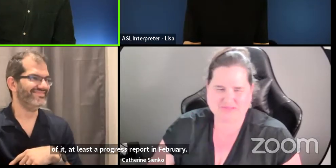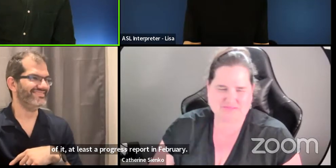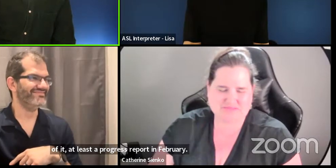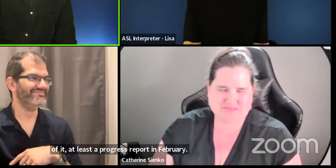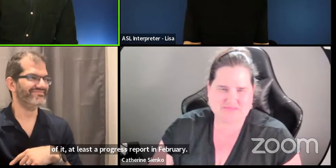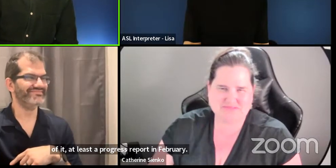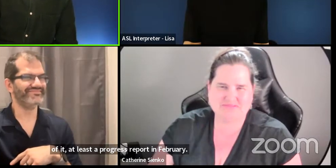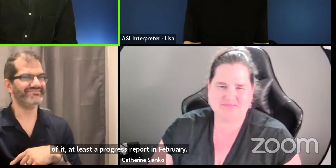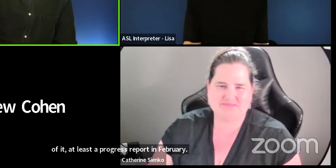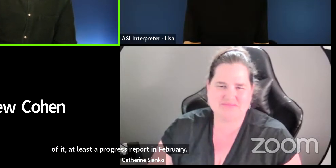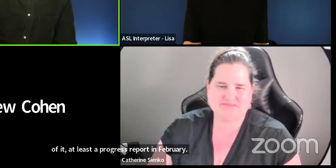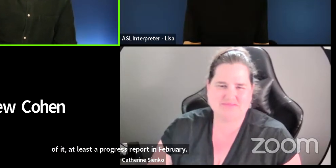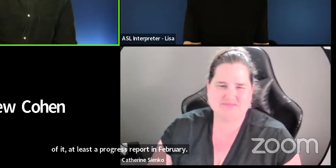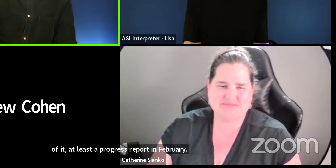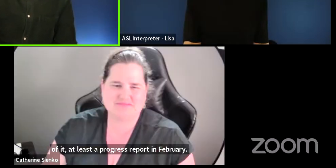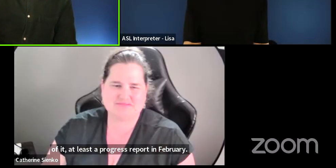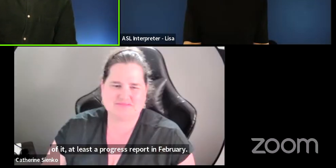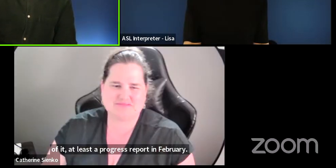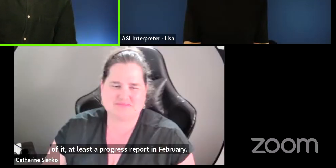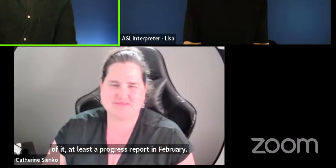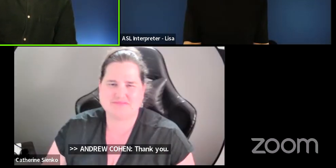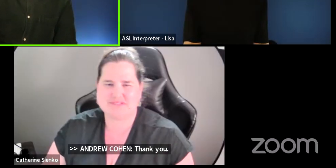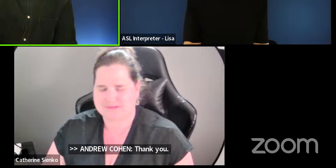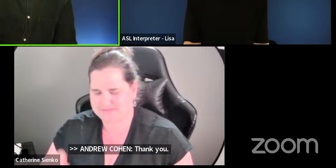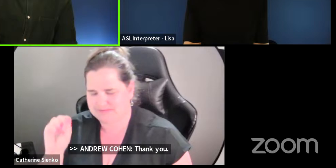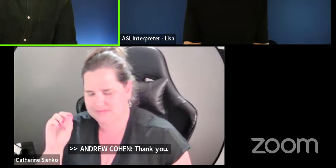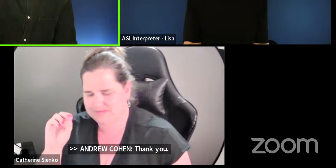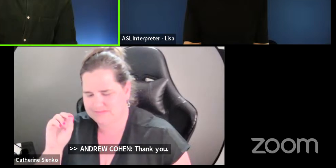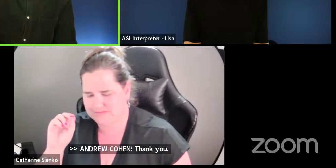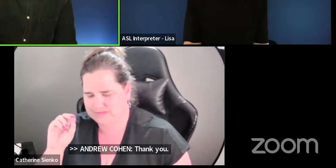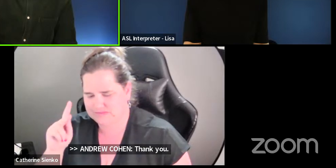This is Commissioner Cienko. I like that idea, Sherry. Thank you.